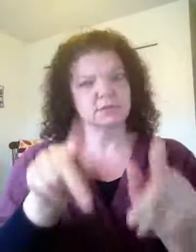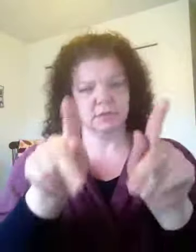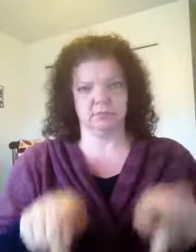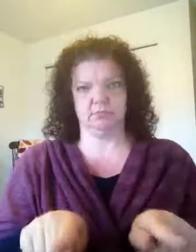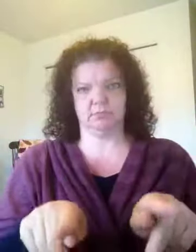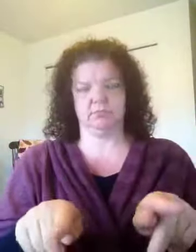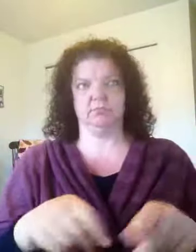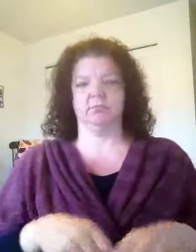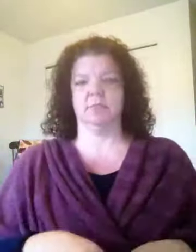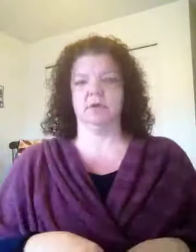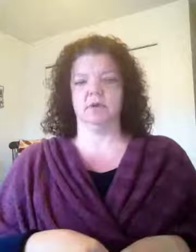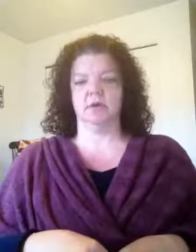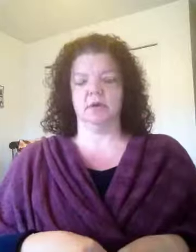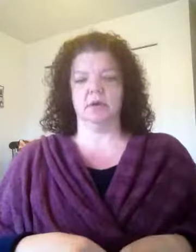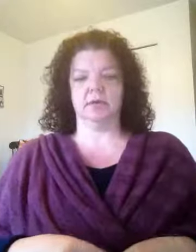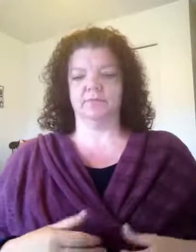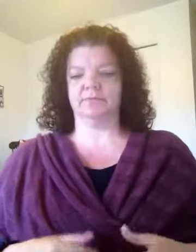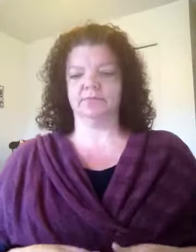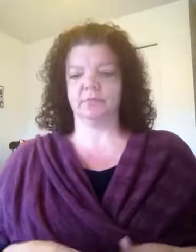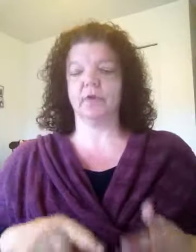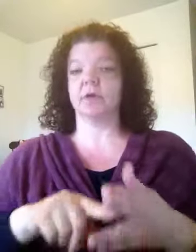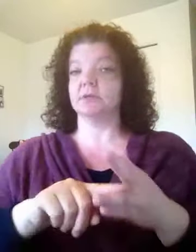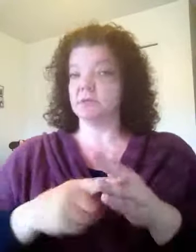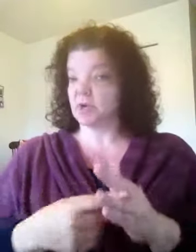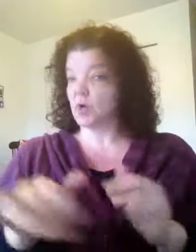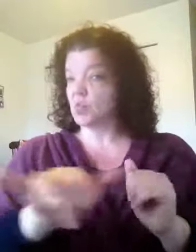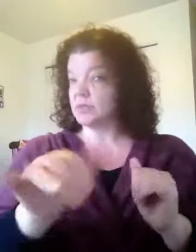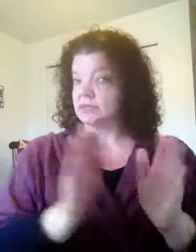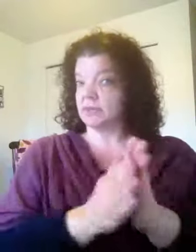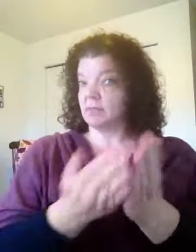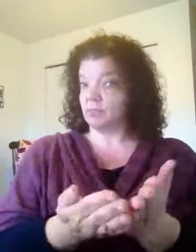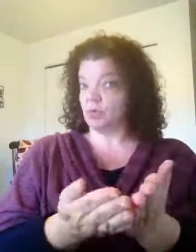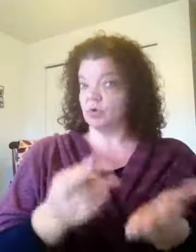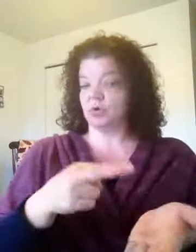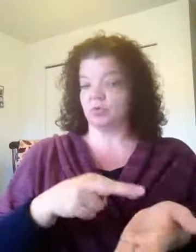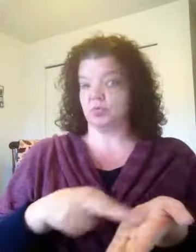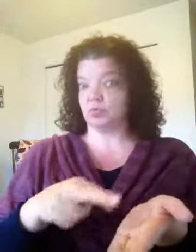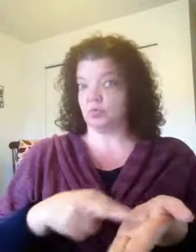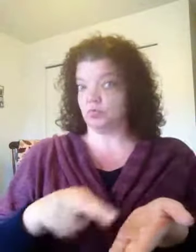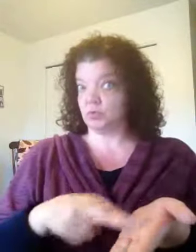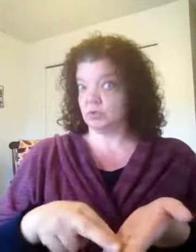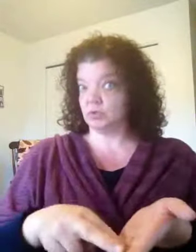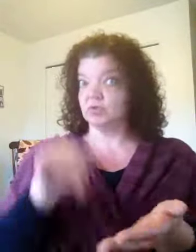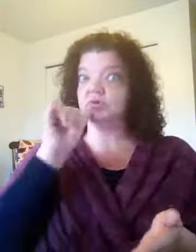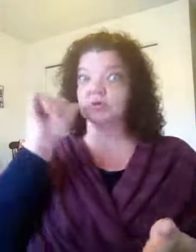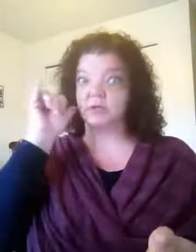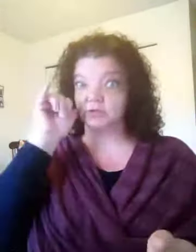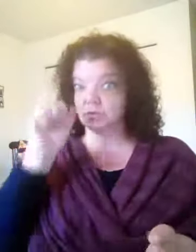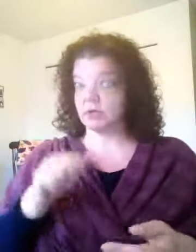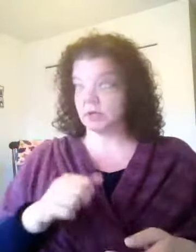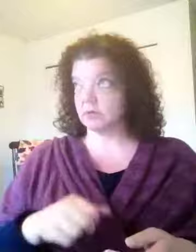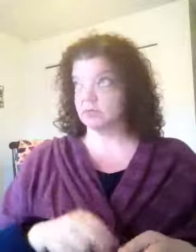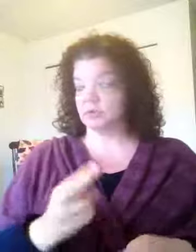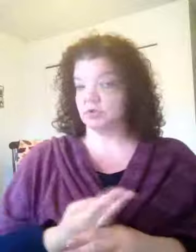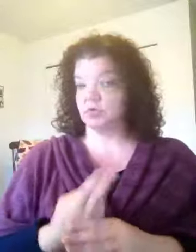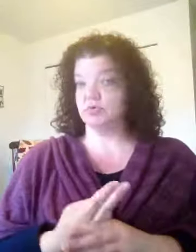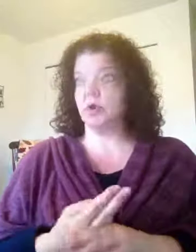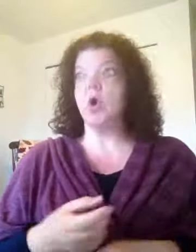back into, you can start with the same book that you researched with yesterday, or you can switch books and choose a different